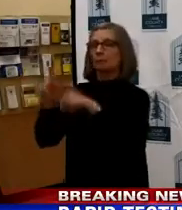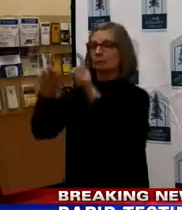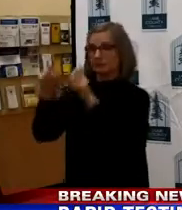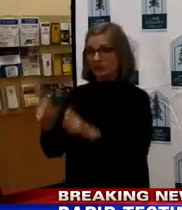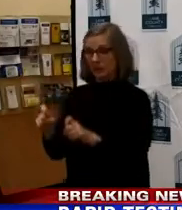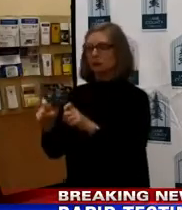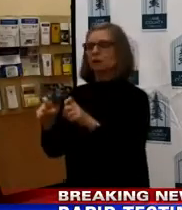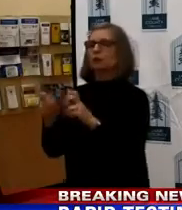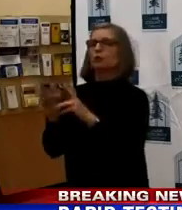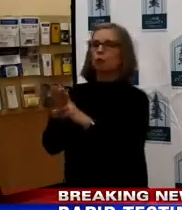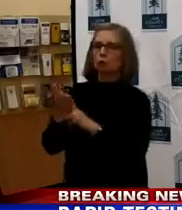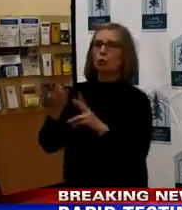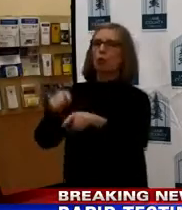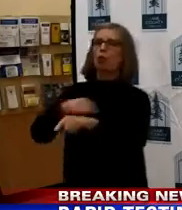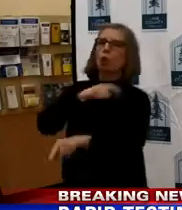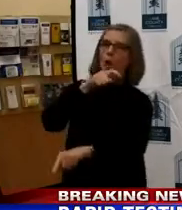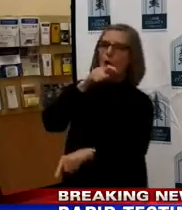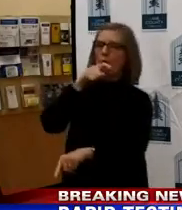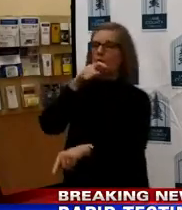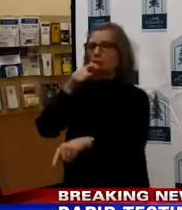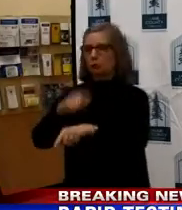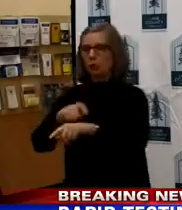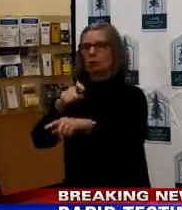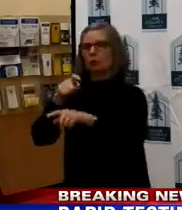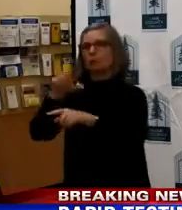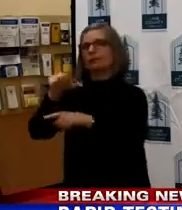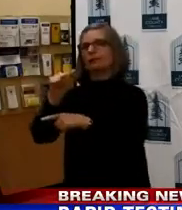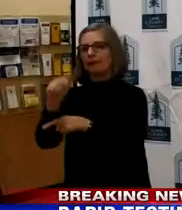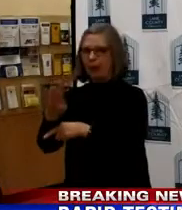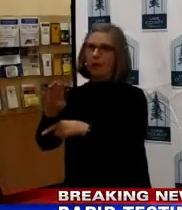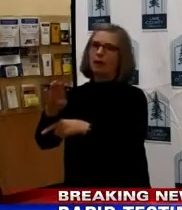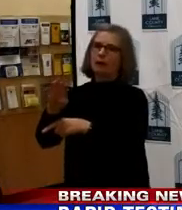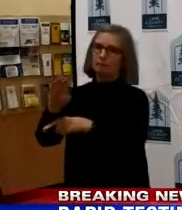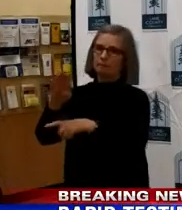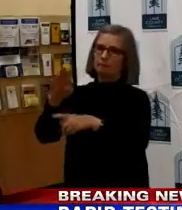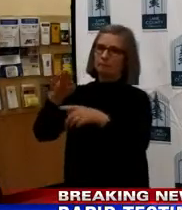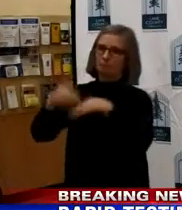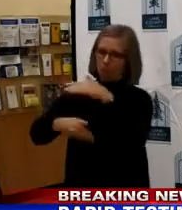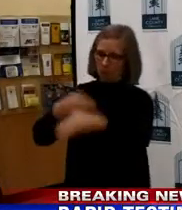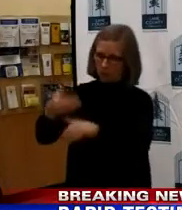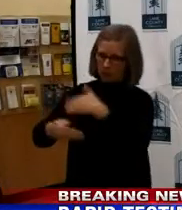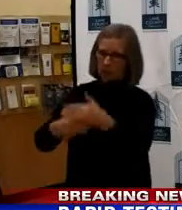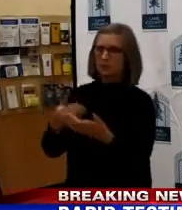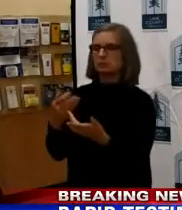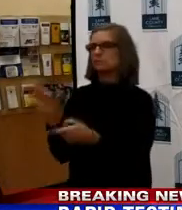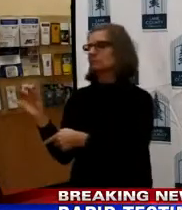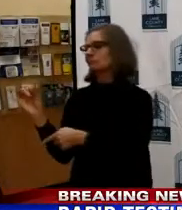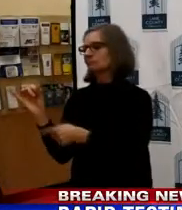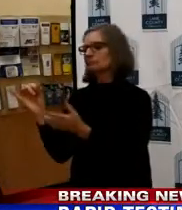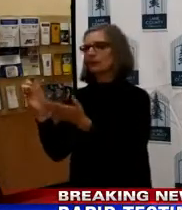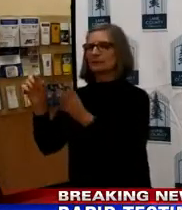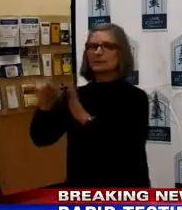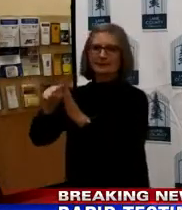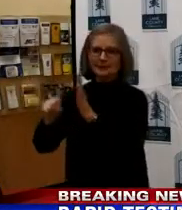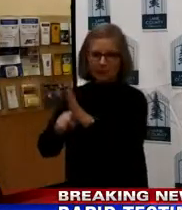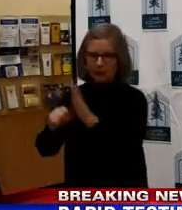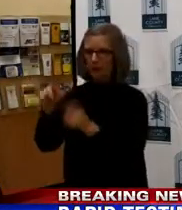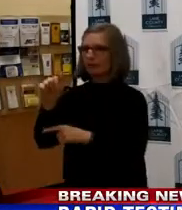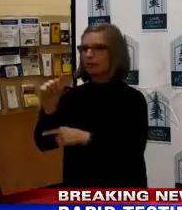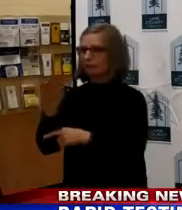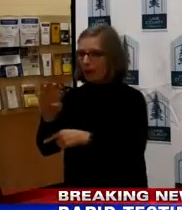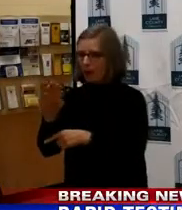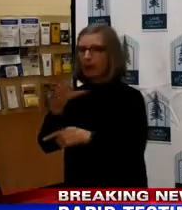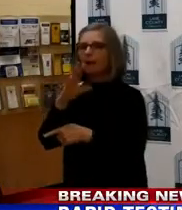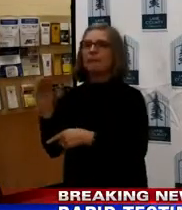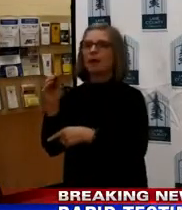lab process. The same thing that we've seen at the State Public Health Lab and in some other labs across Oregon and the West Coast. And